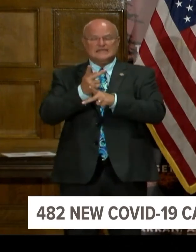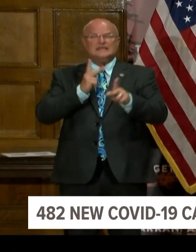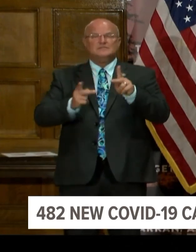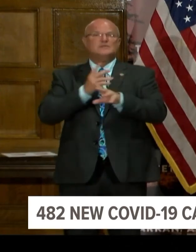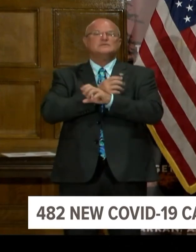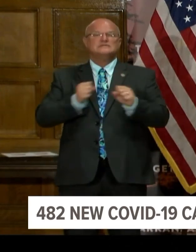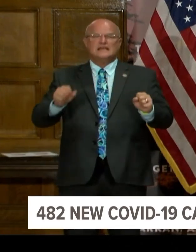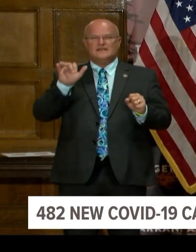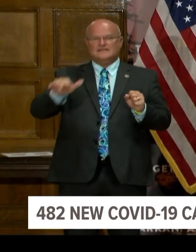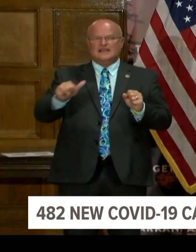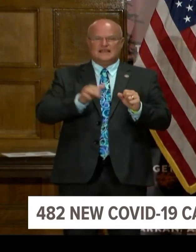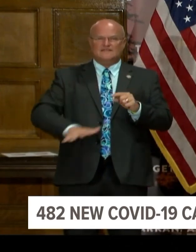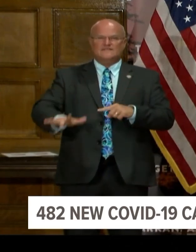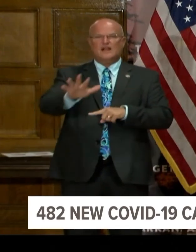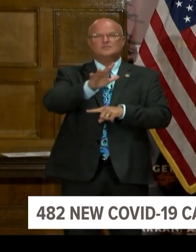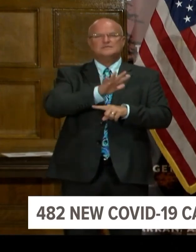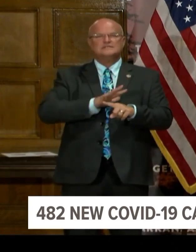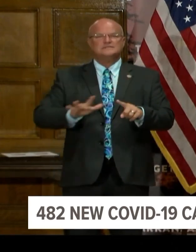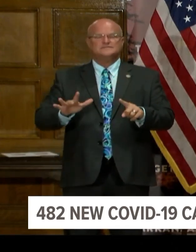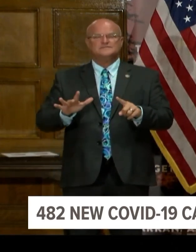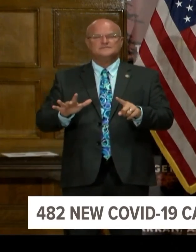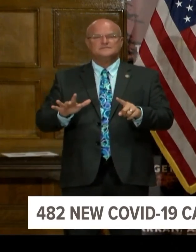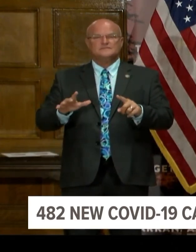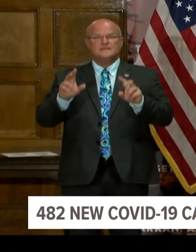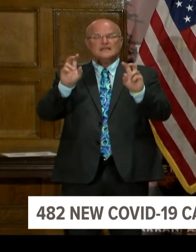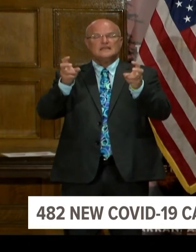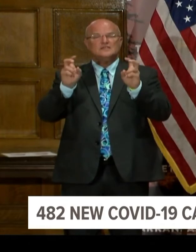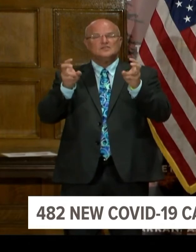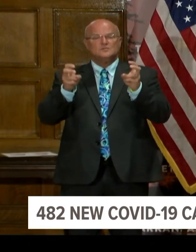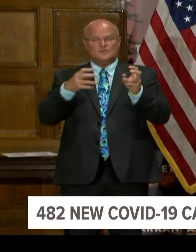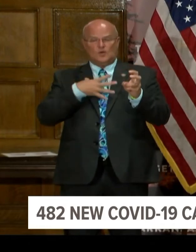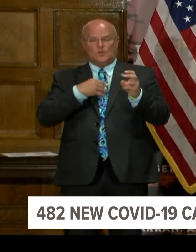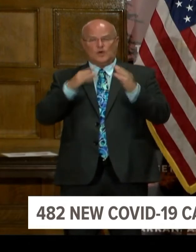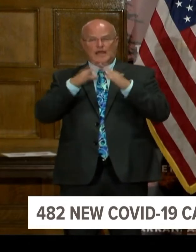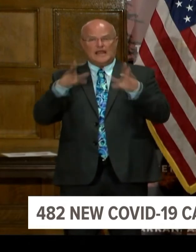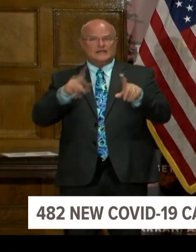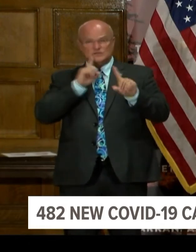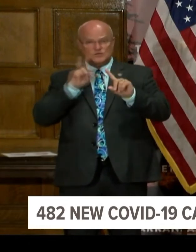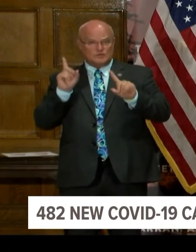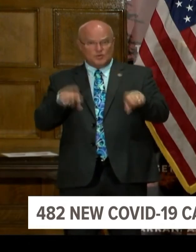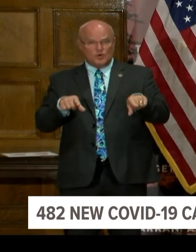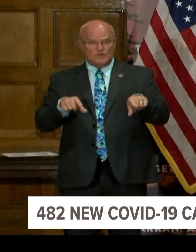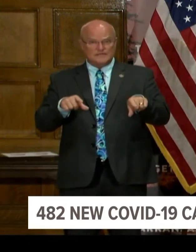safe in that environment. In terms of the White House report,